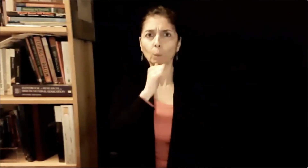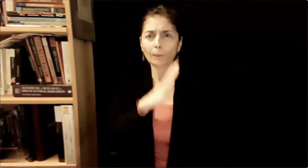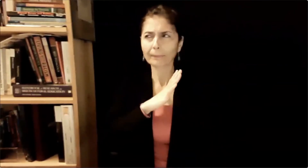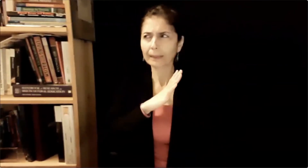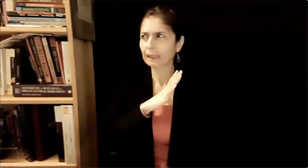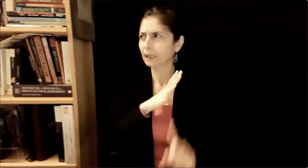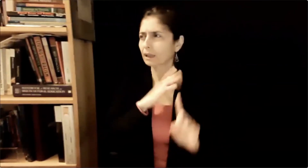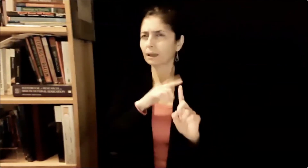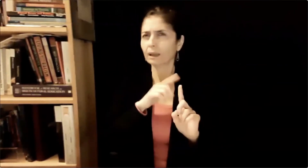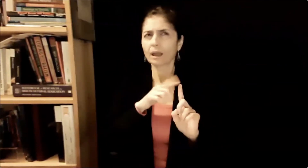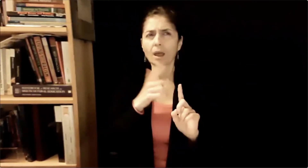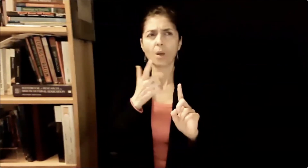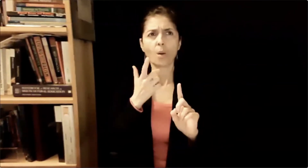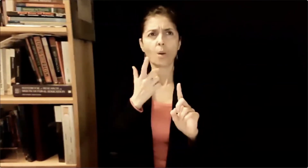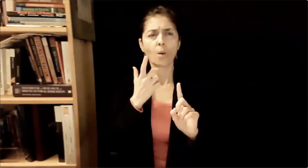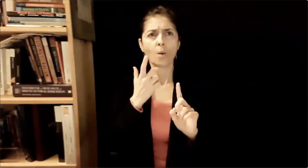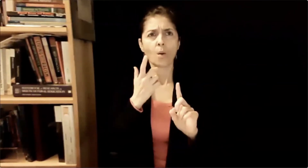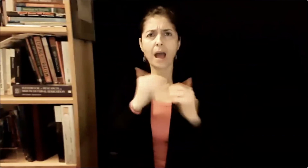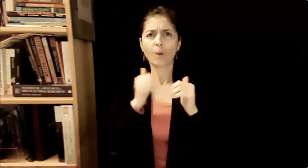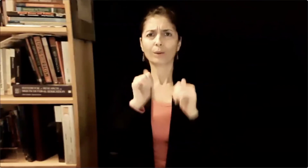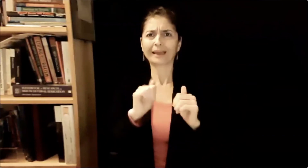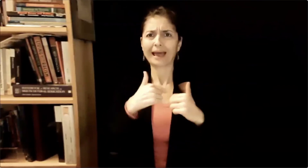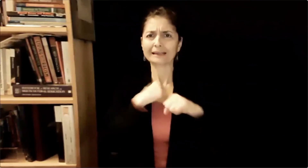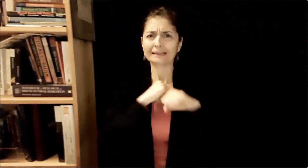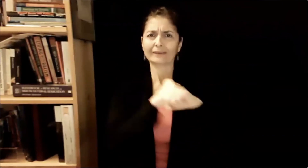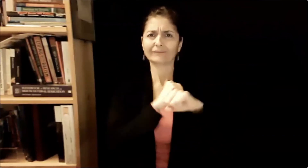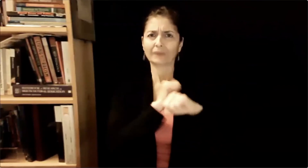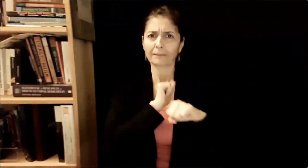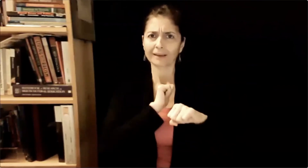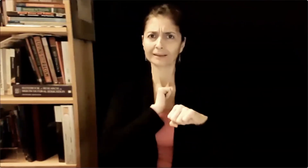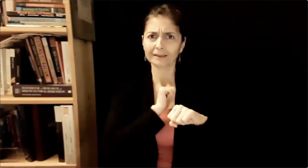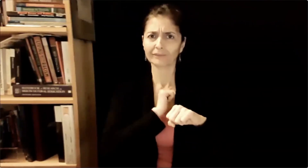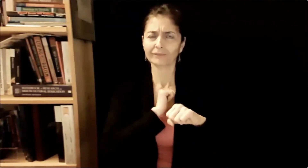such as what it's like to be a woman, how I can defend myself,